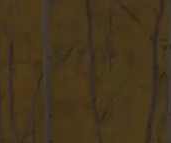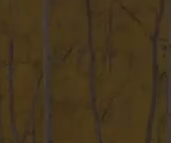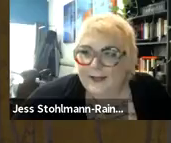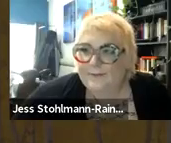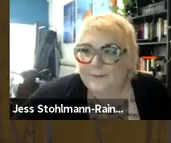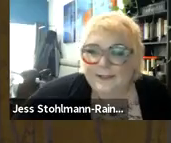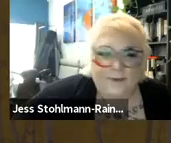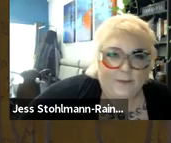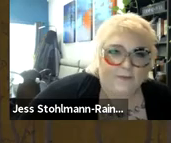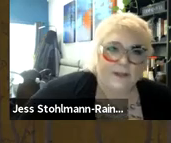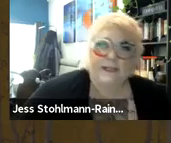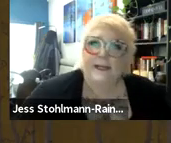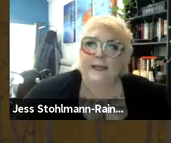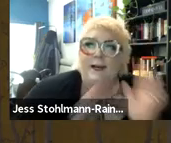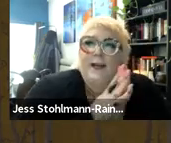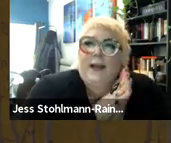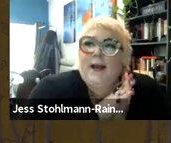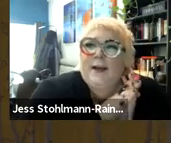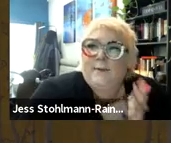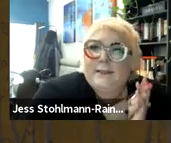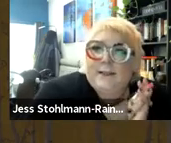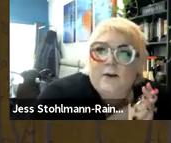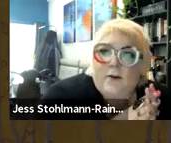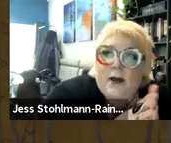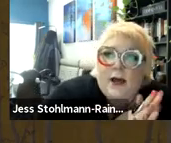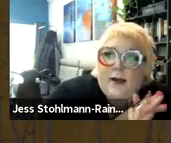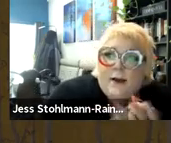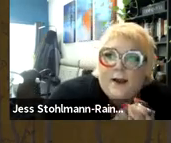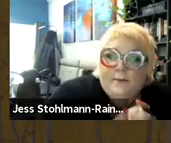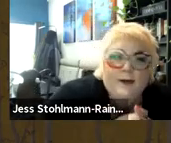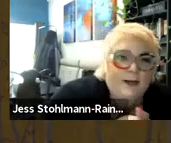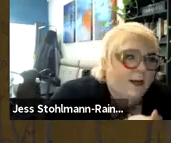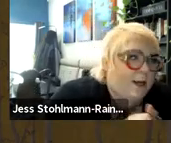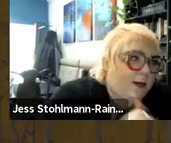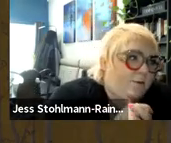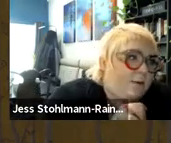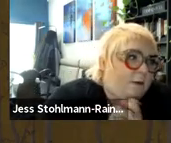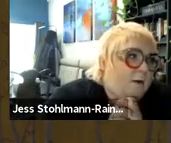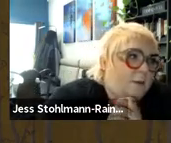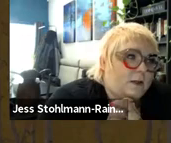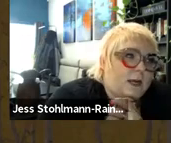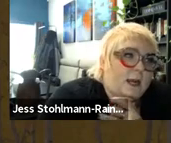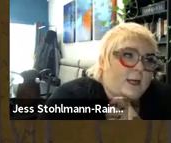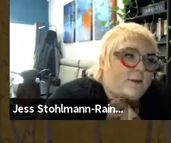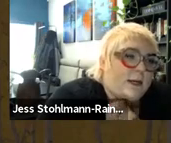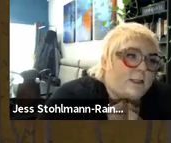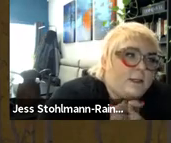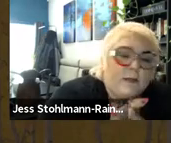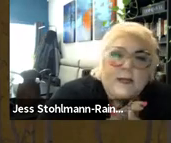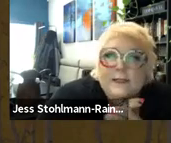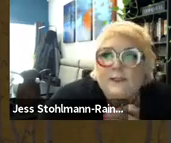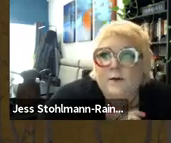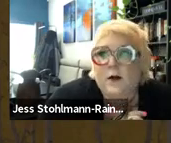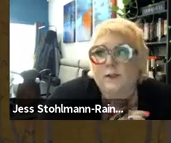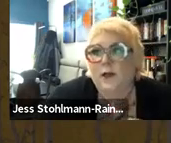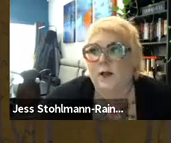i'm sorry i left myself on mute for a second there um so uh i am again here from arapaho cheyenne mute and